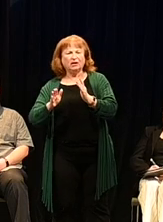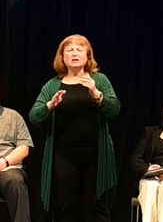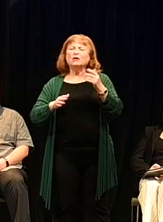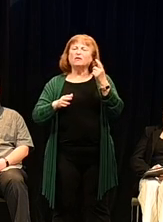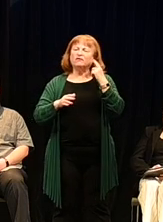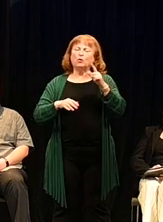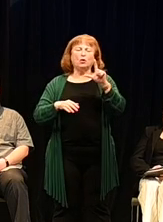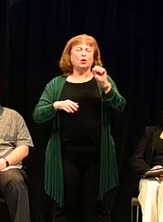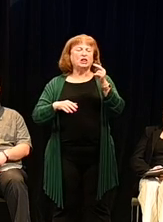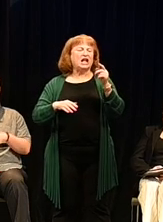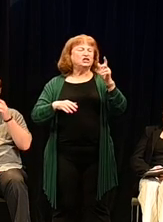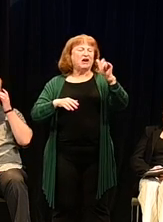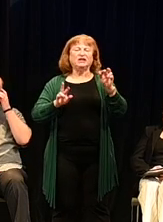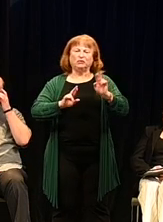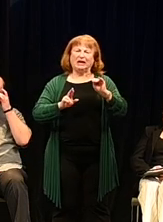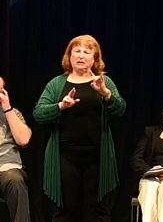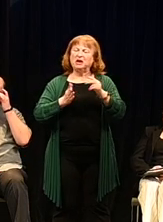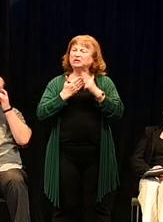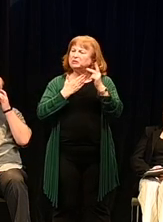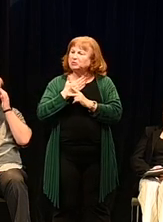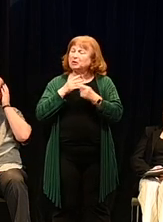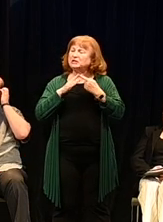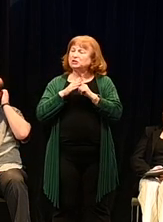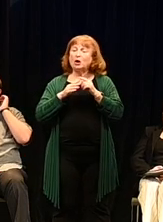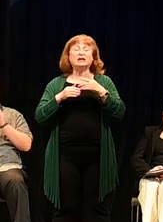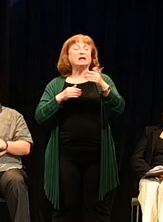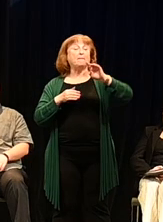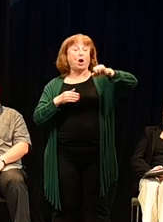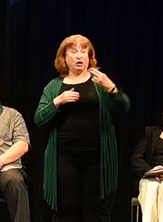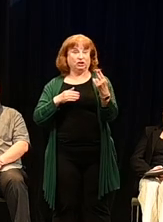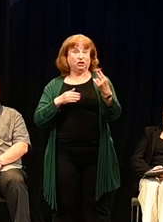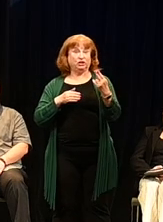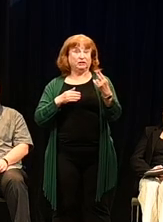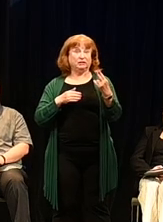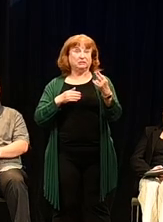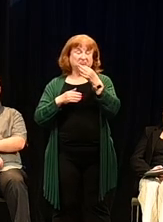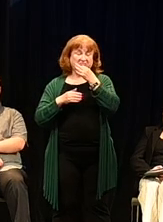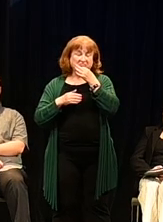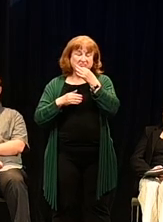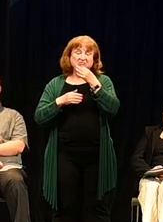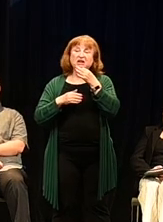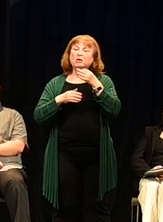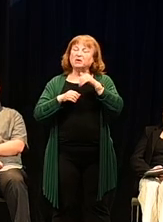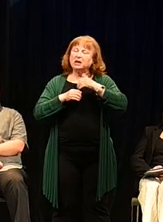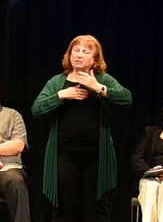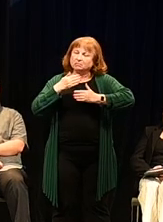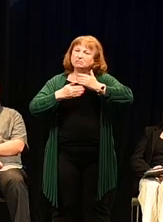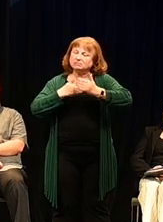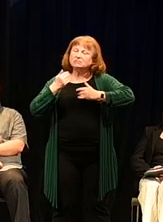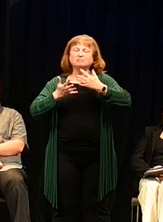Ready Maryland plan starting in March. And it's an iterative process. We